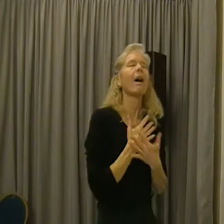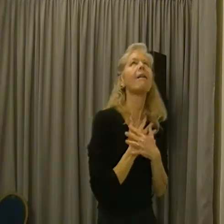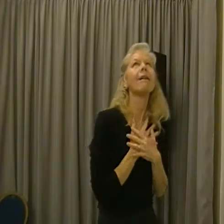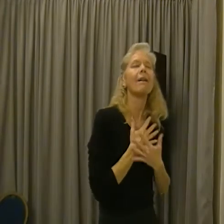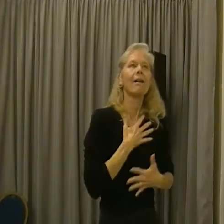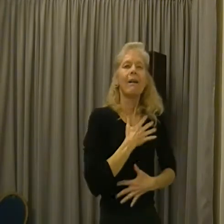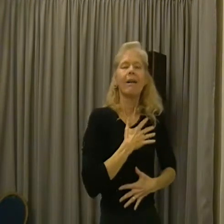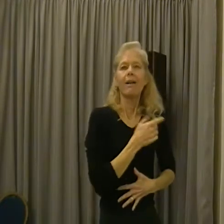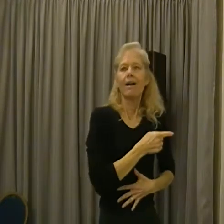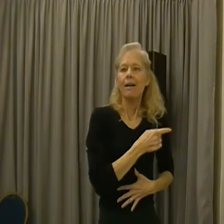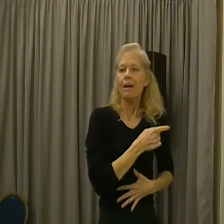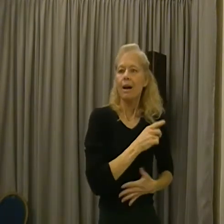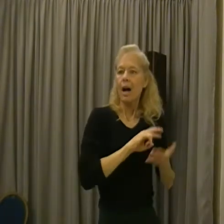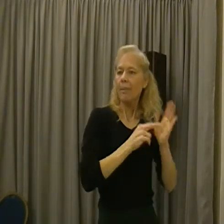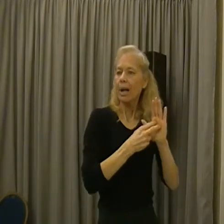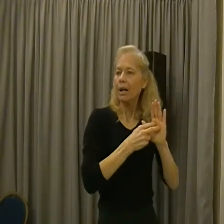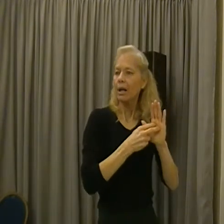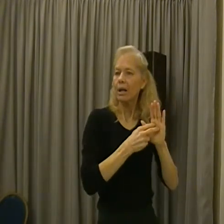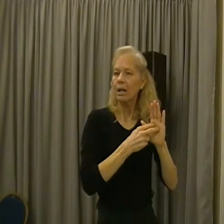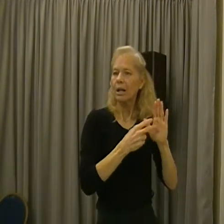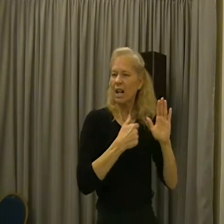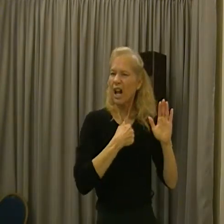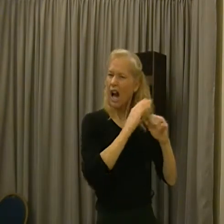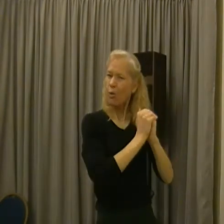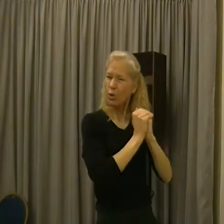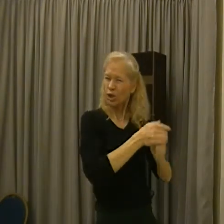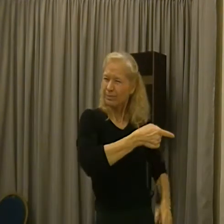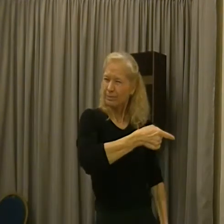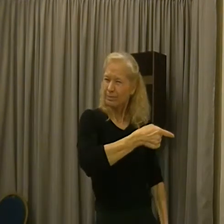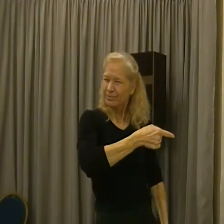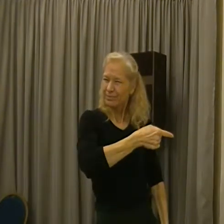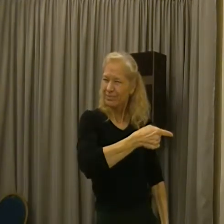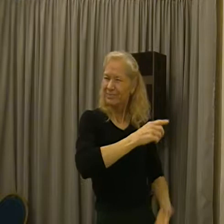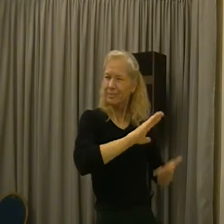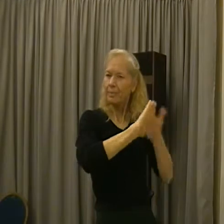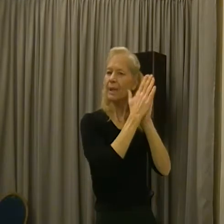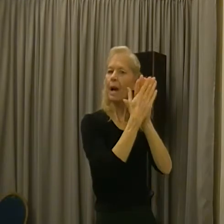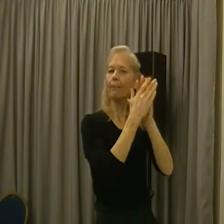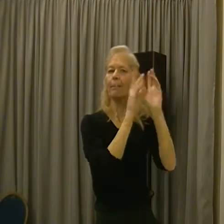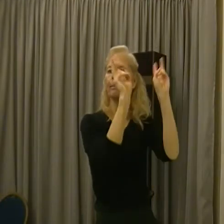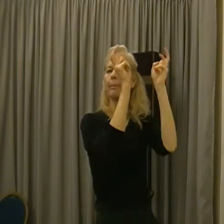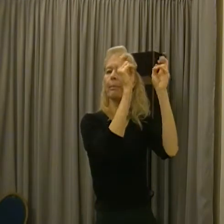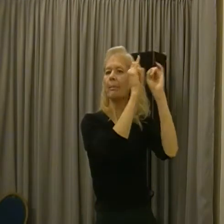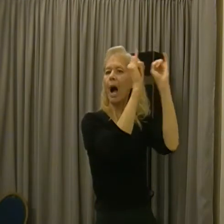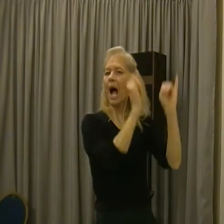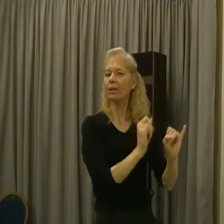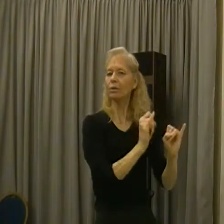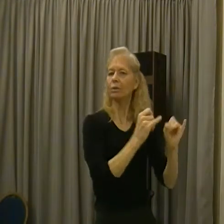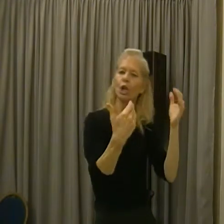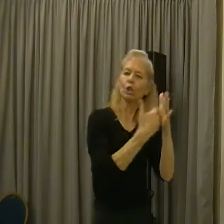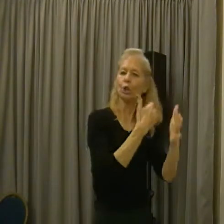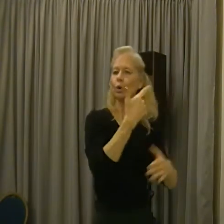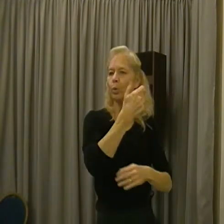like whatever it might be, our strength. That would become an idol if we glory in that.